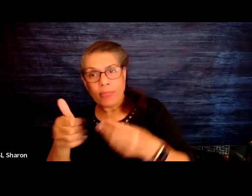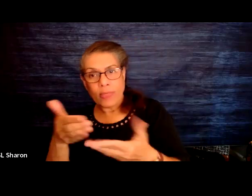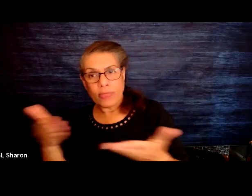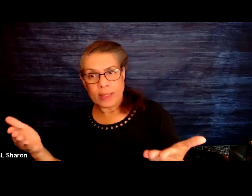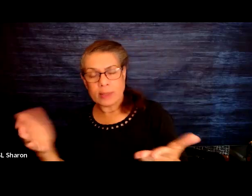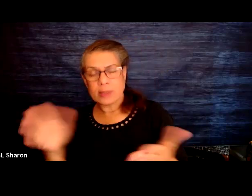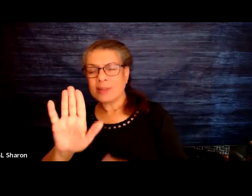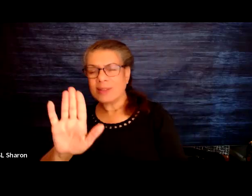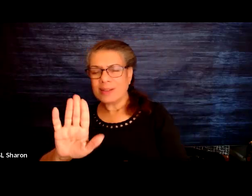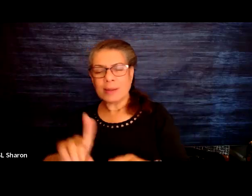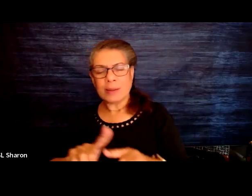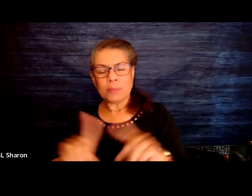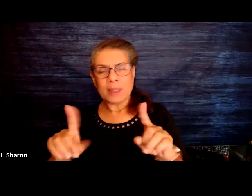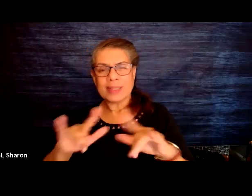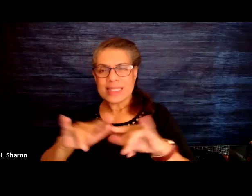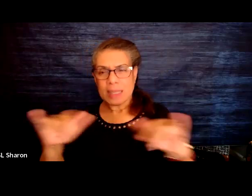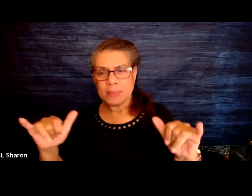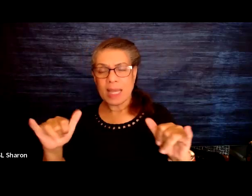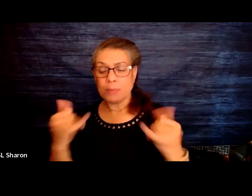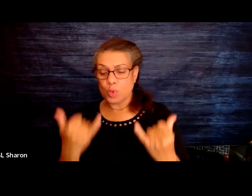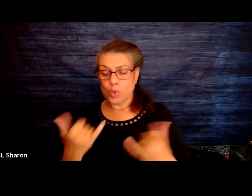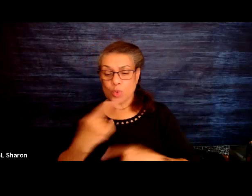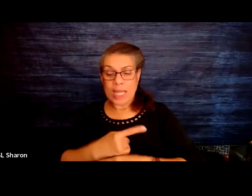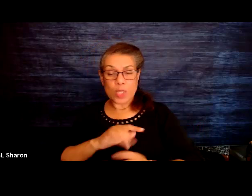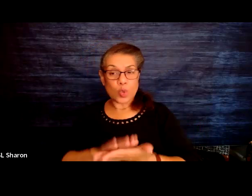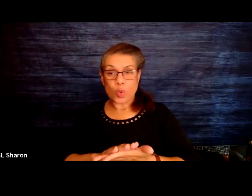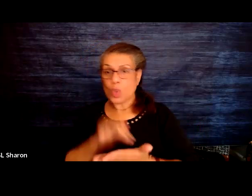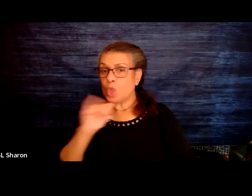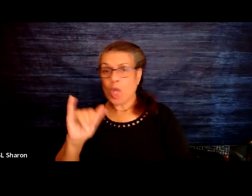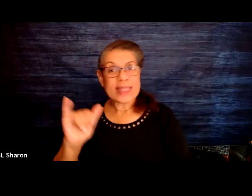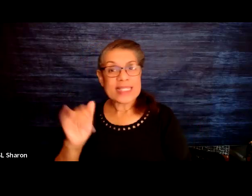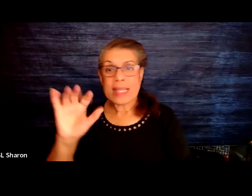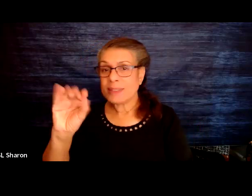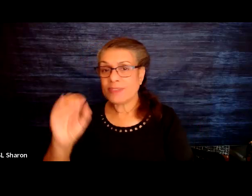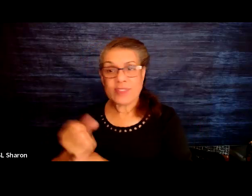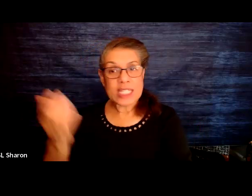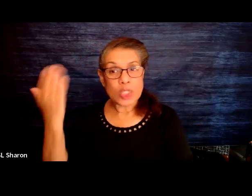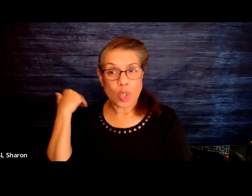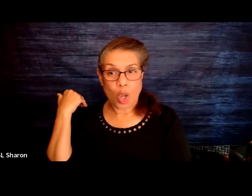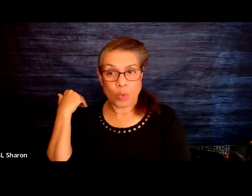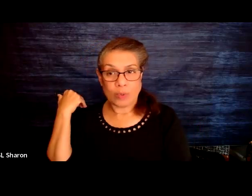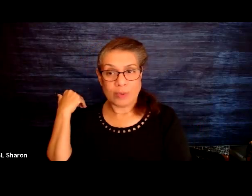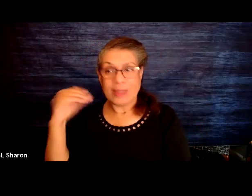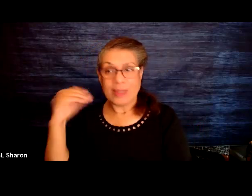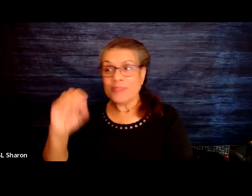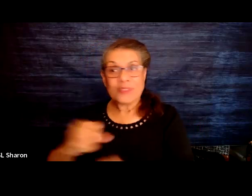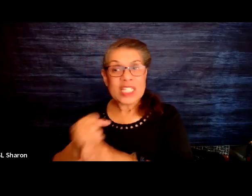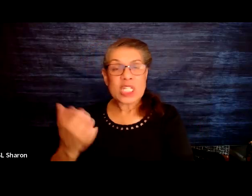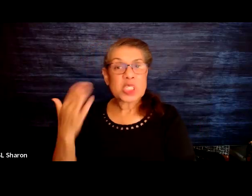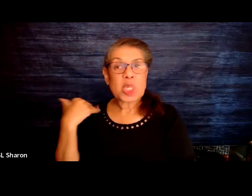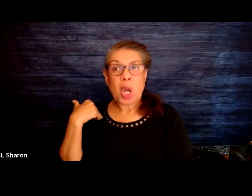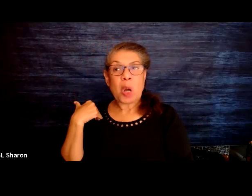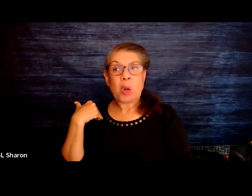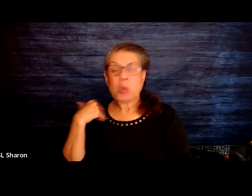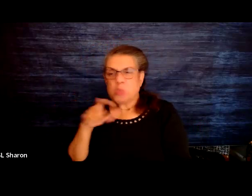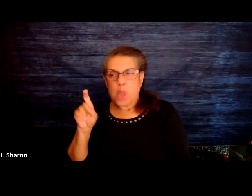same time, schools today are not the same schools they were 50 years ago when that was all you needed. And the work that